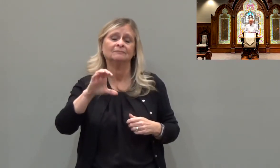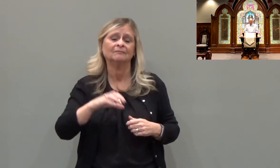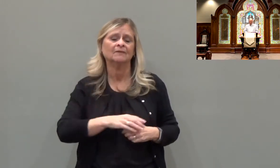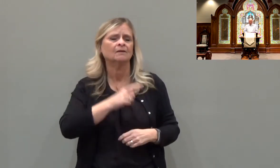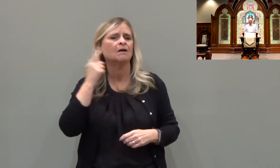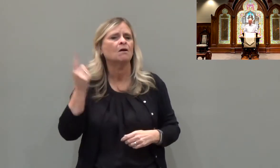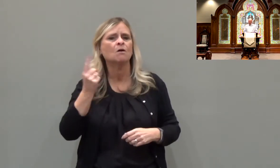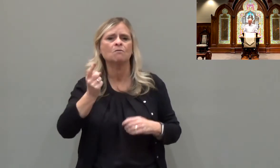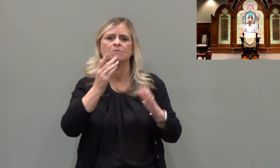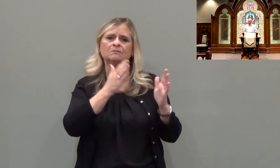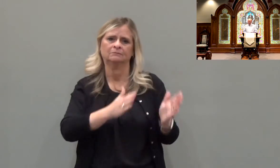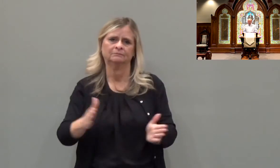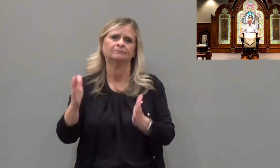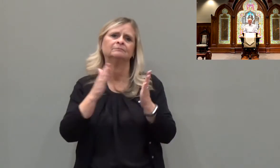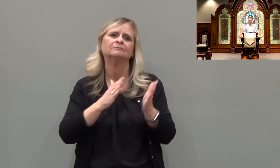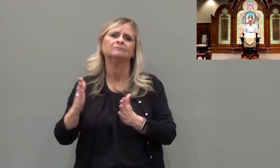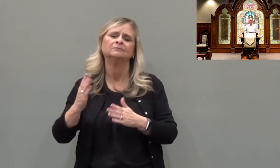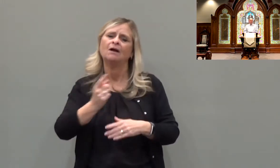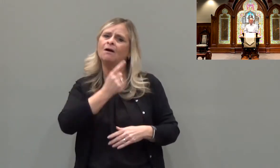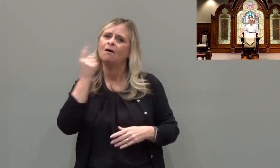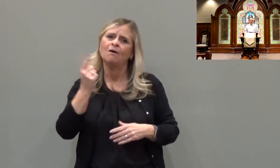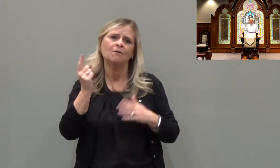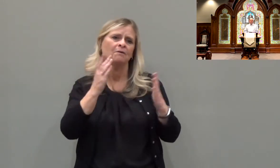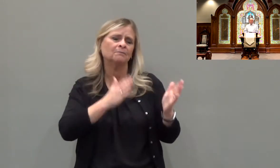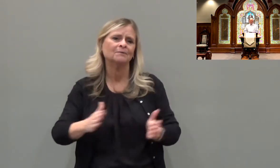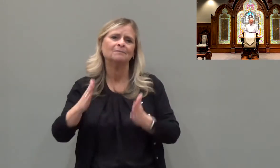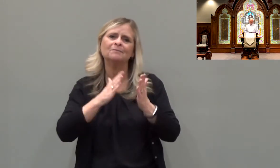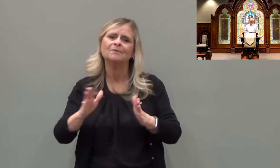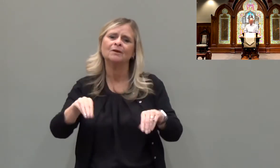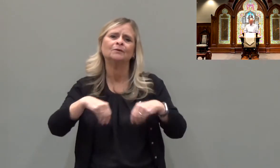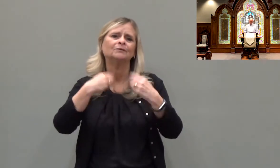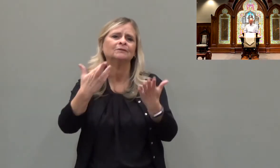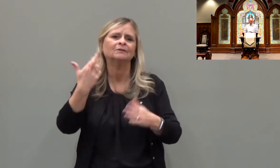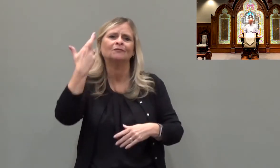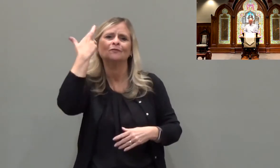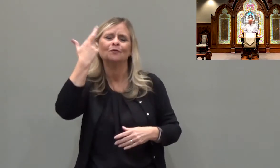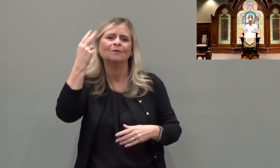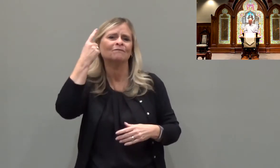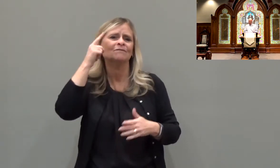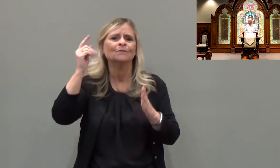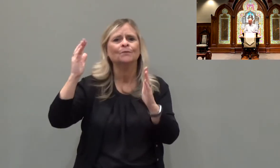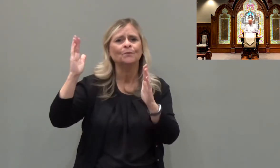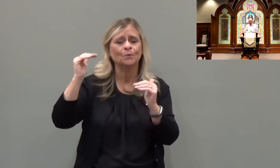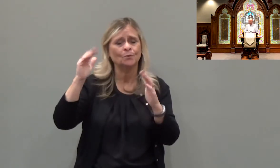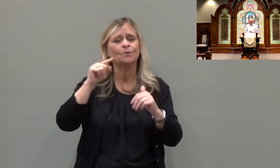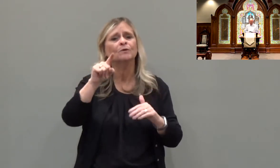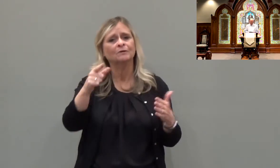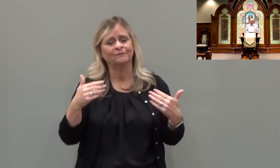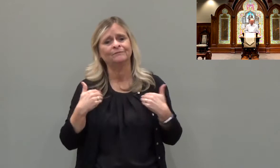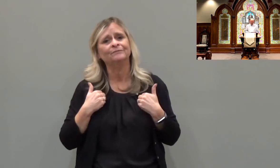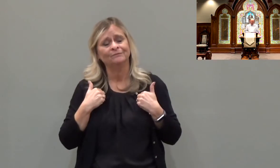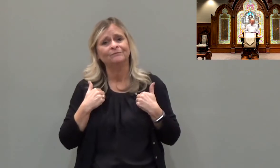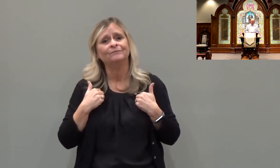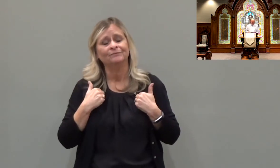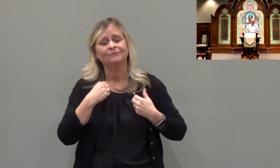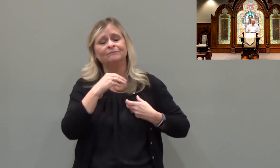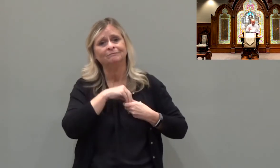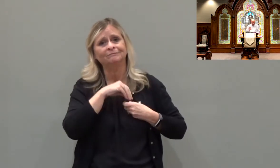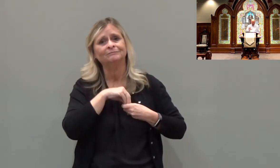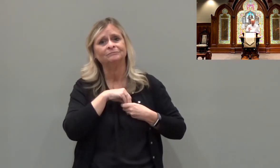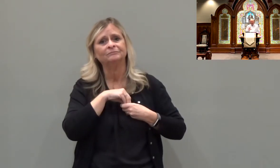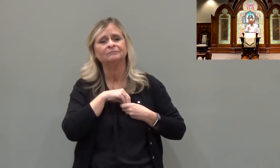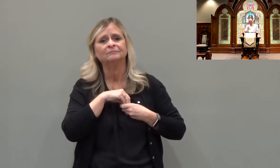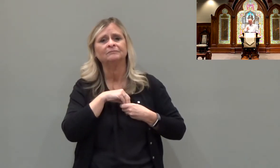Always be prepared. Always be prepared to give a reason for this hope that you have.